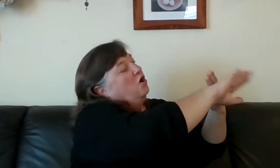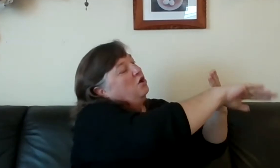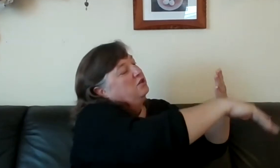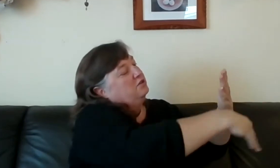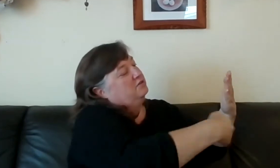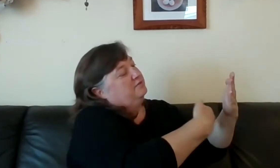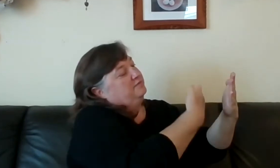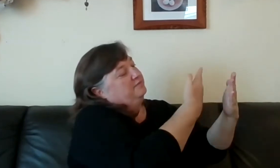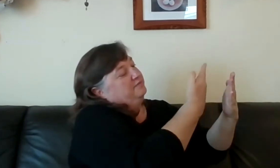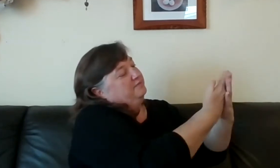All.